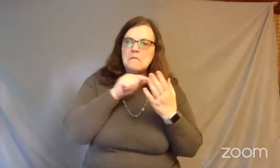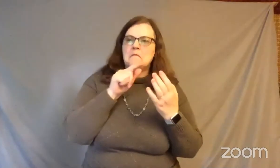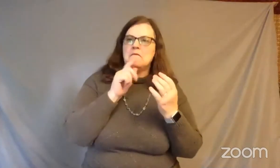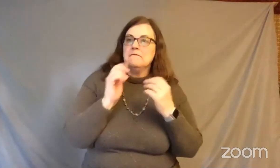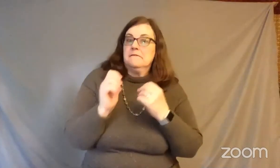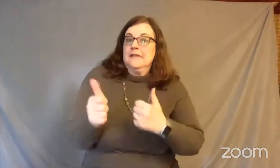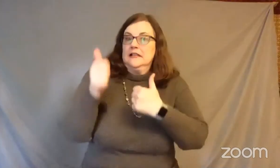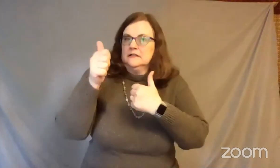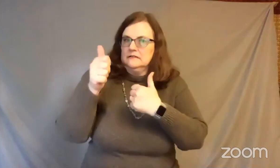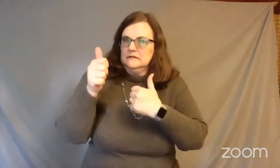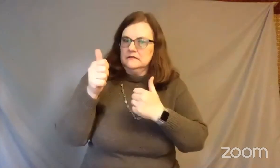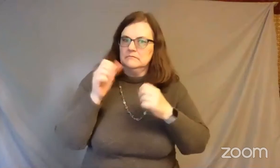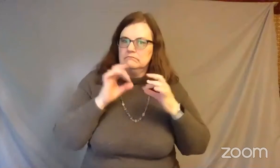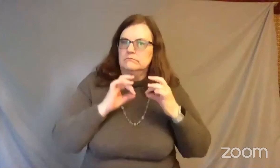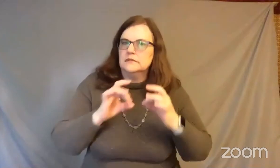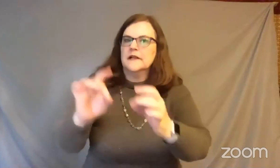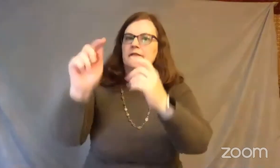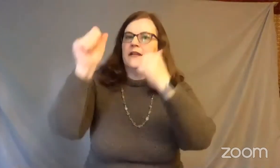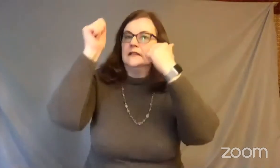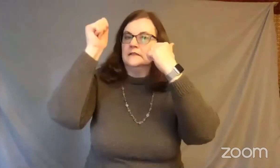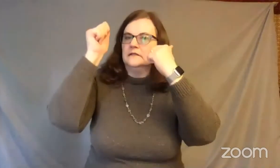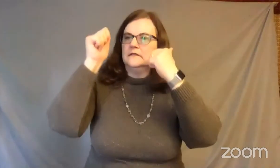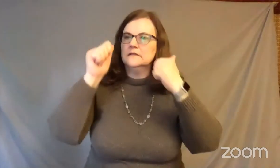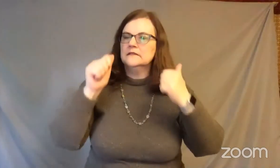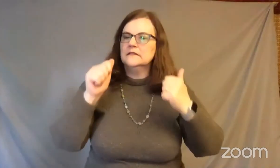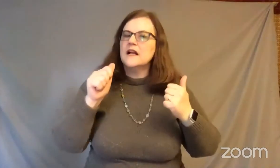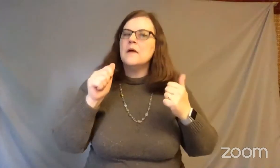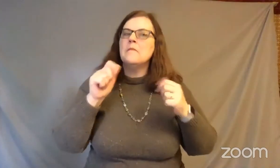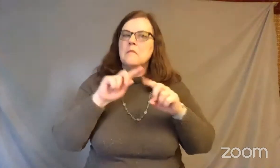Regardless of age of acquisition, the order seems to be consistent.